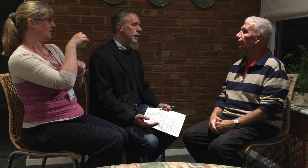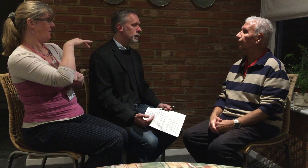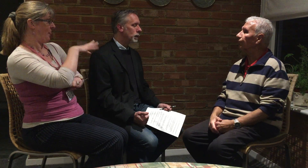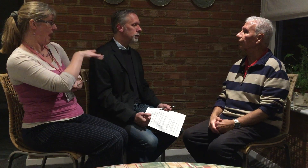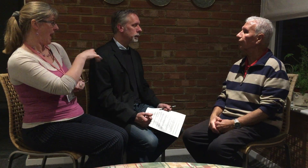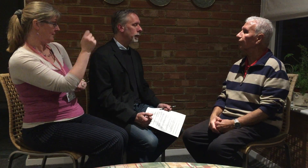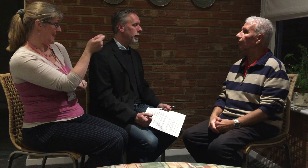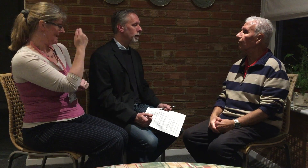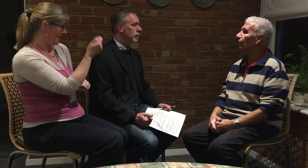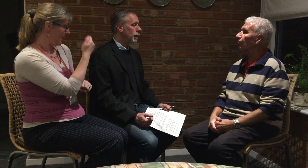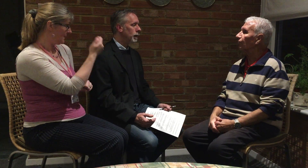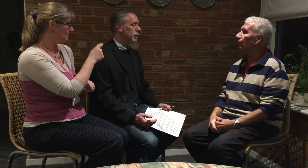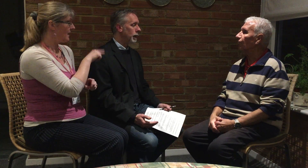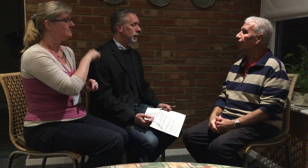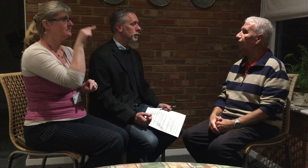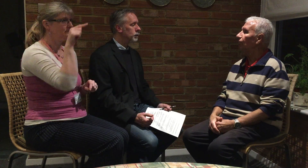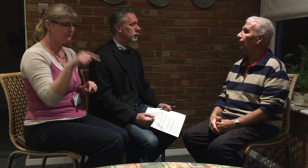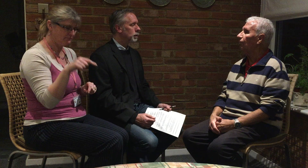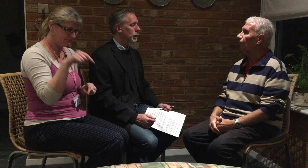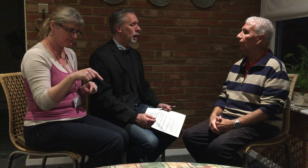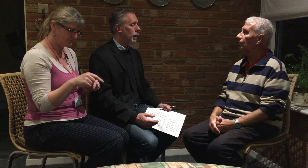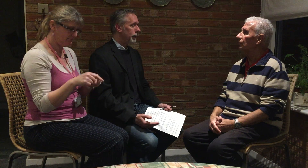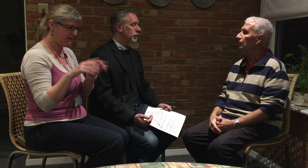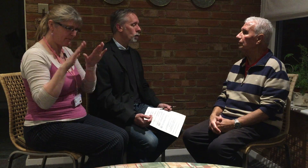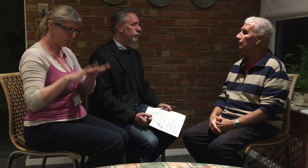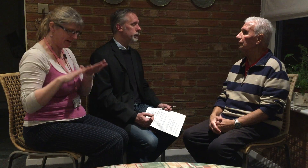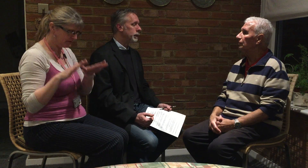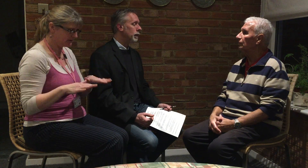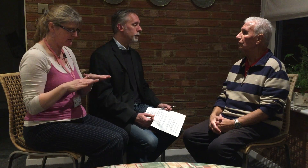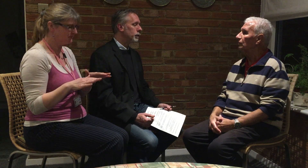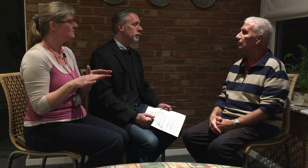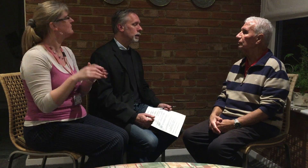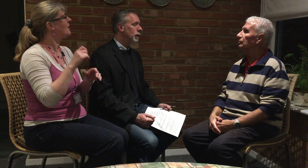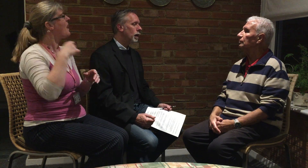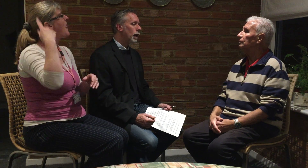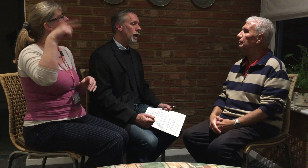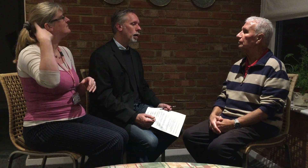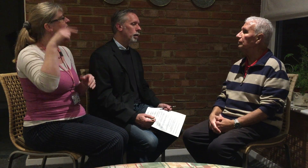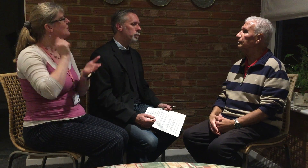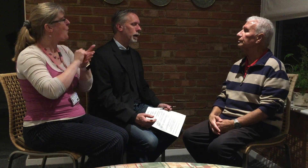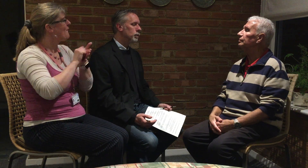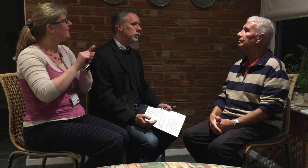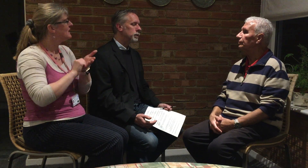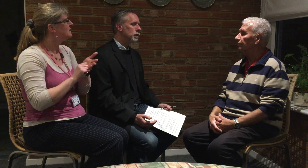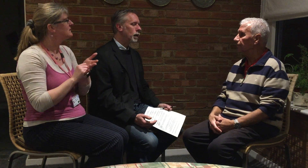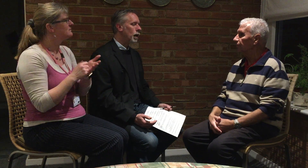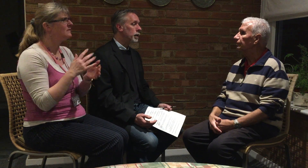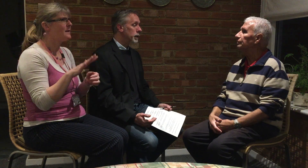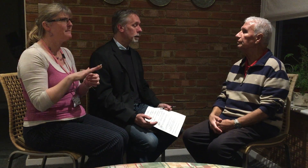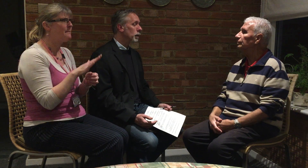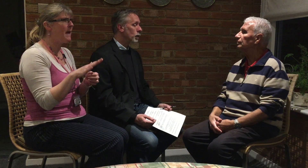they started here in England, in an office in London, about a year ago